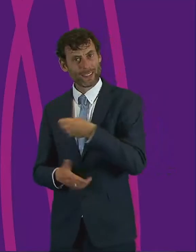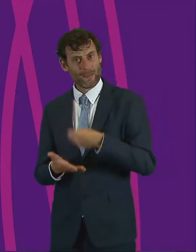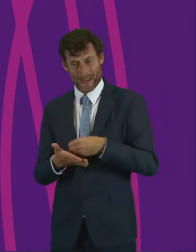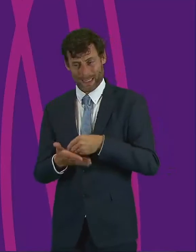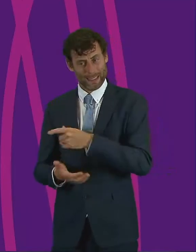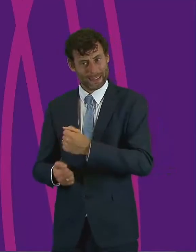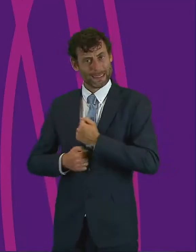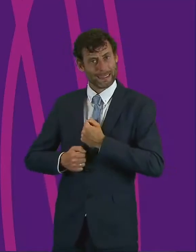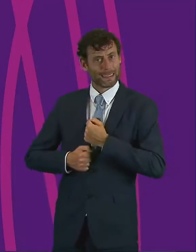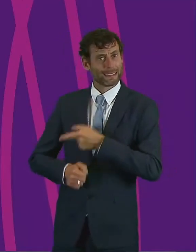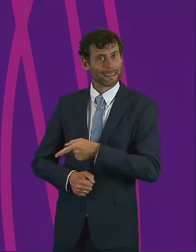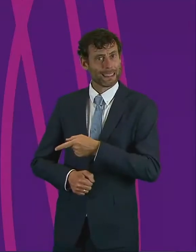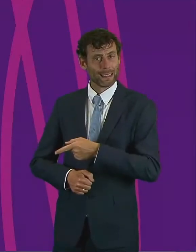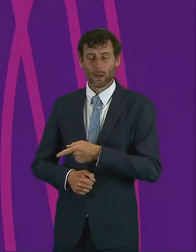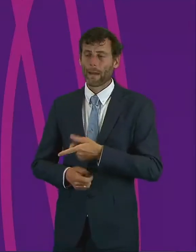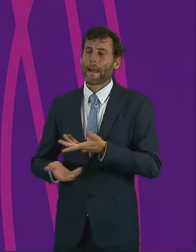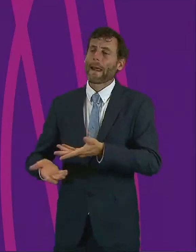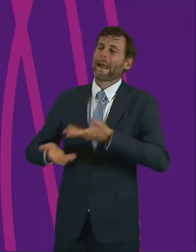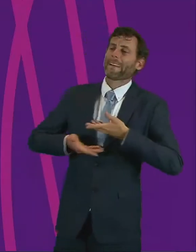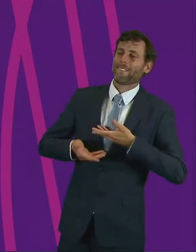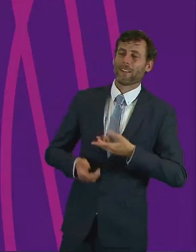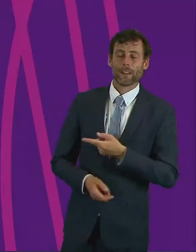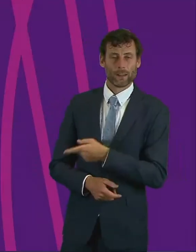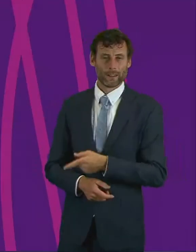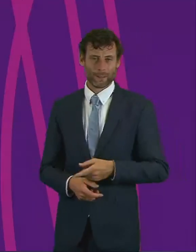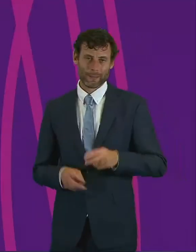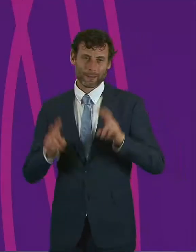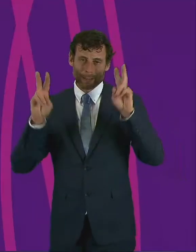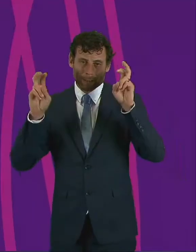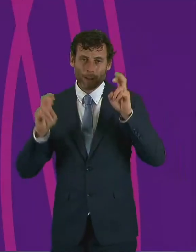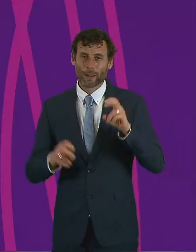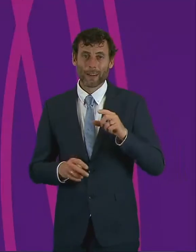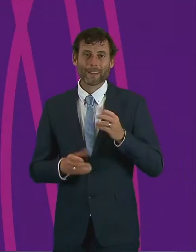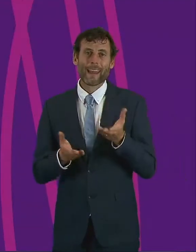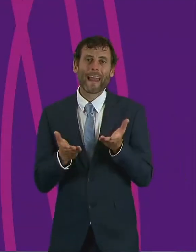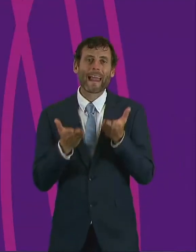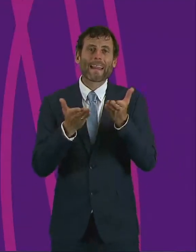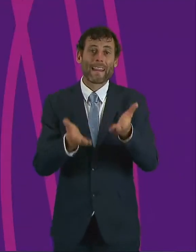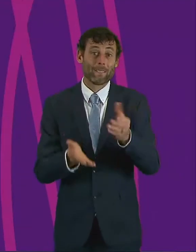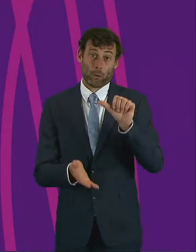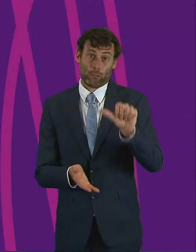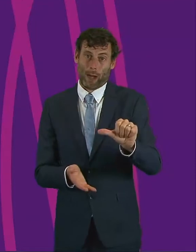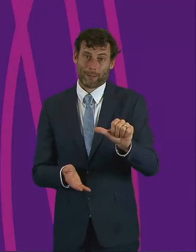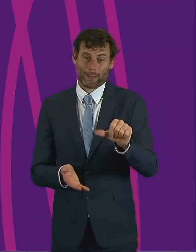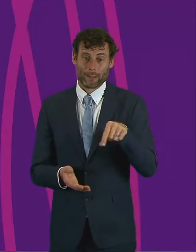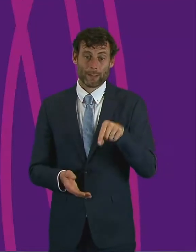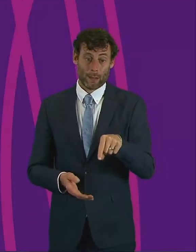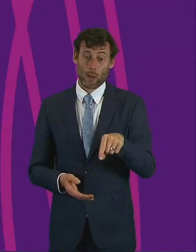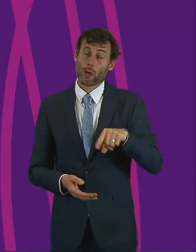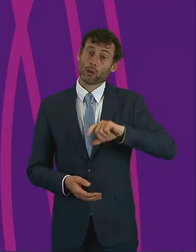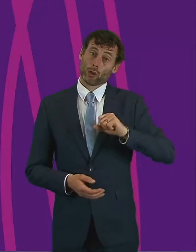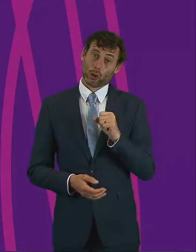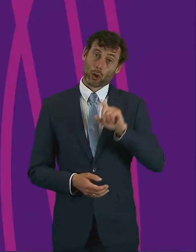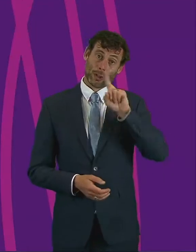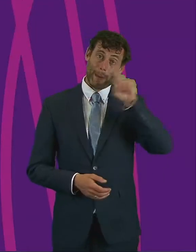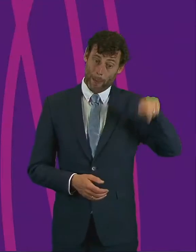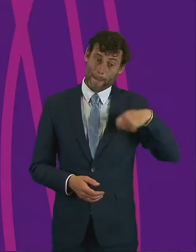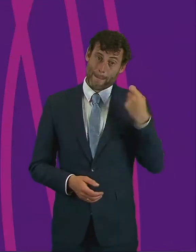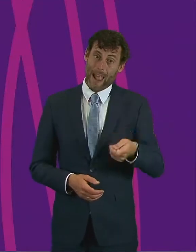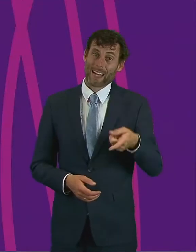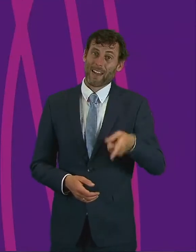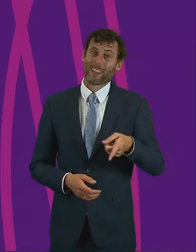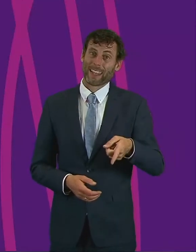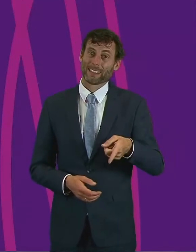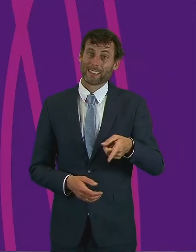Kate Forbes. Absolutely. These are not gifts. The Scottish taxpayer pays for it, and the Scottish taxpayer will contribute towards the